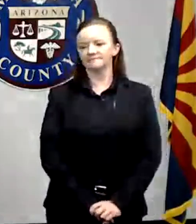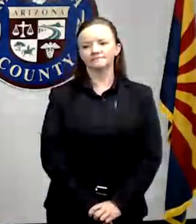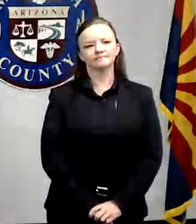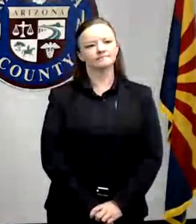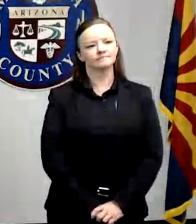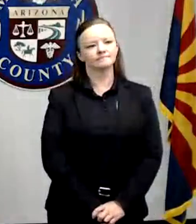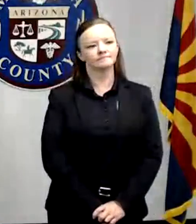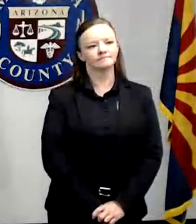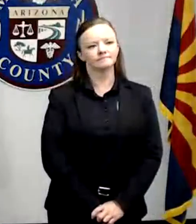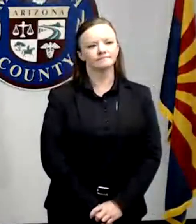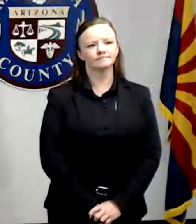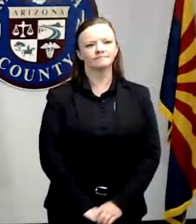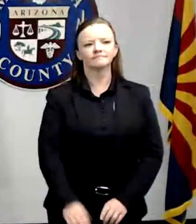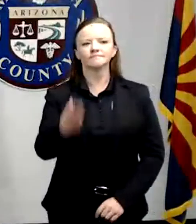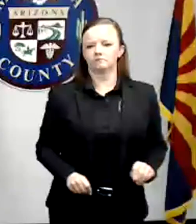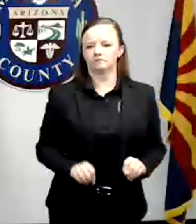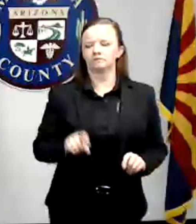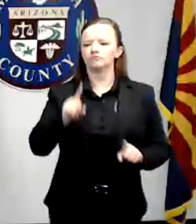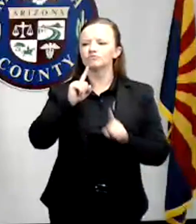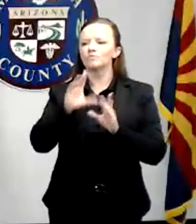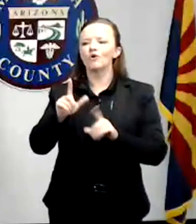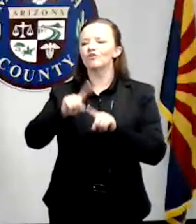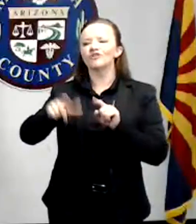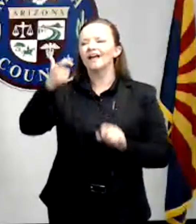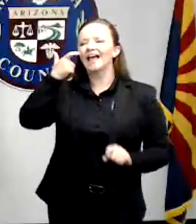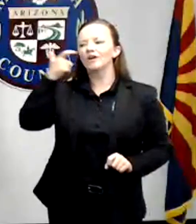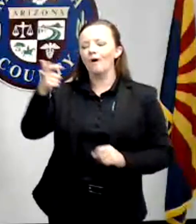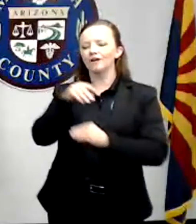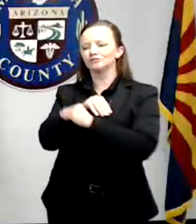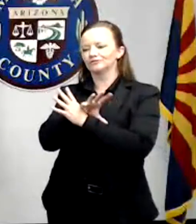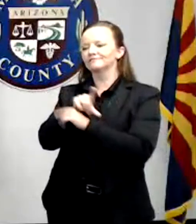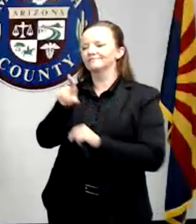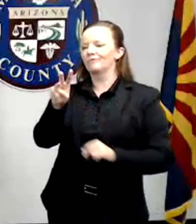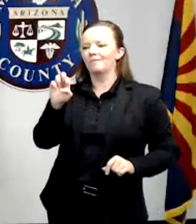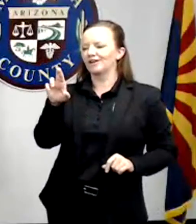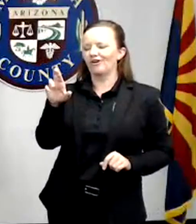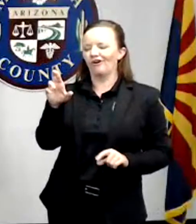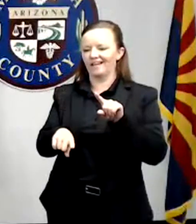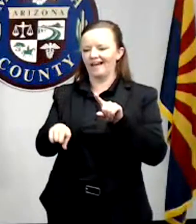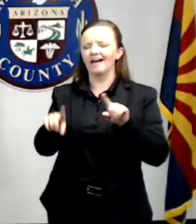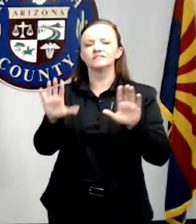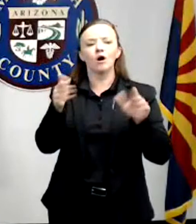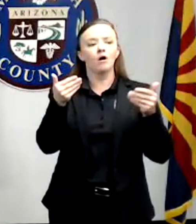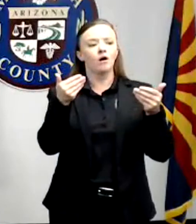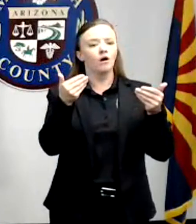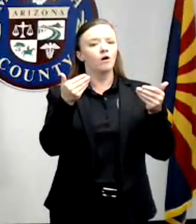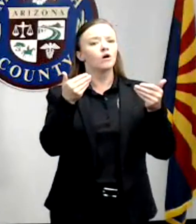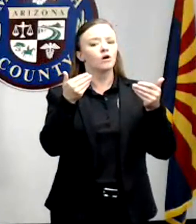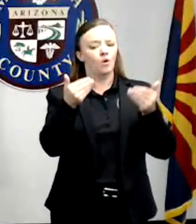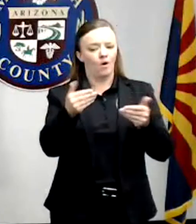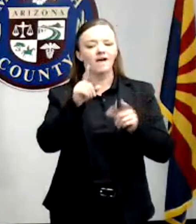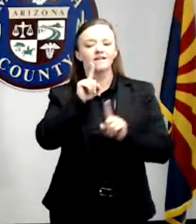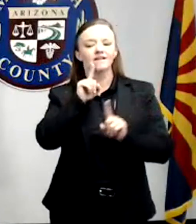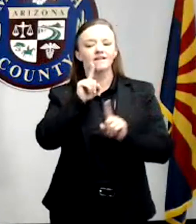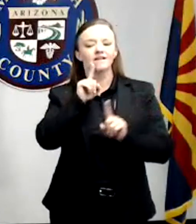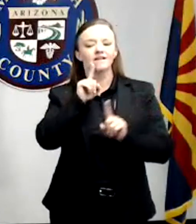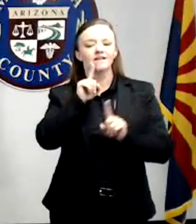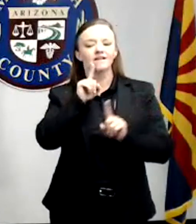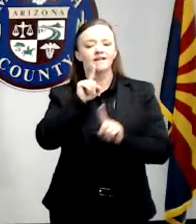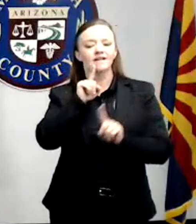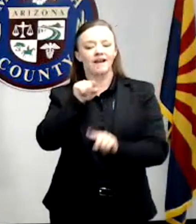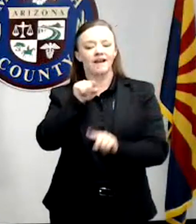Thank you, Dr. Sonnenschein. Also, thank you. Can't watch the Okay. internet. You can't watch the let's go ahead and let's answer more questions from the webinar.